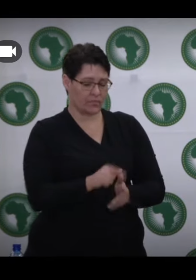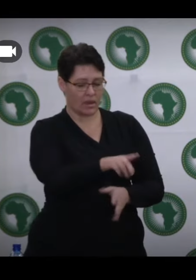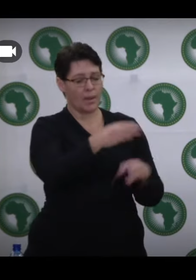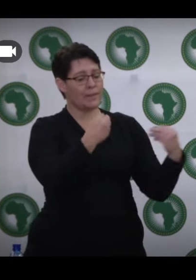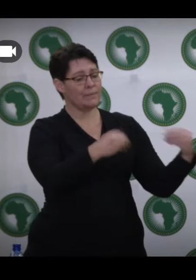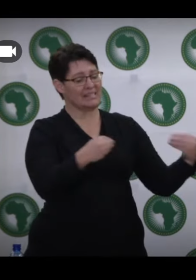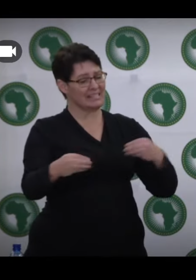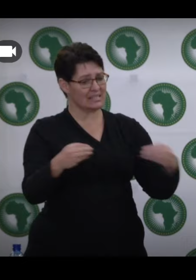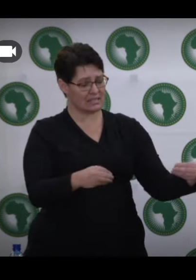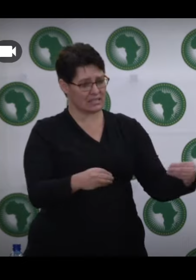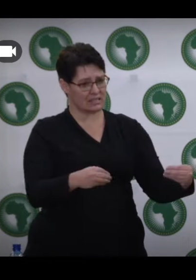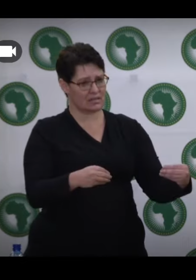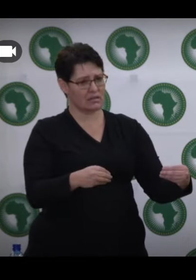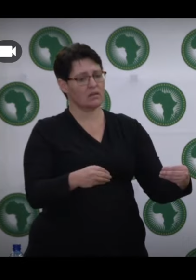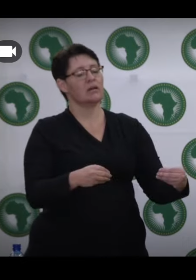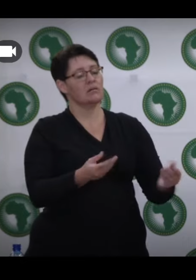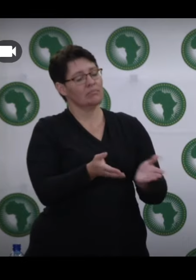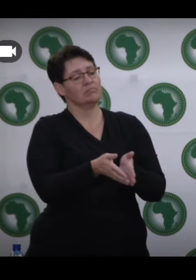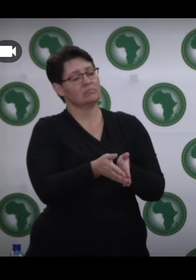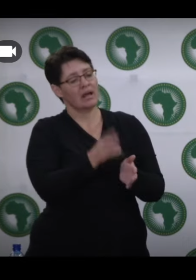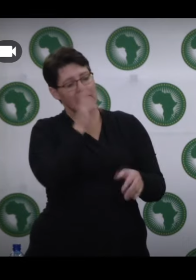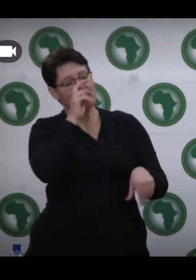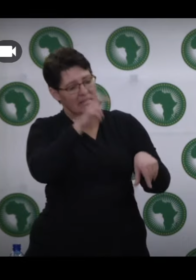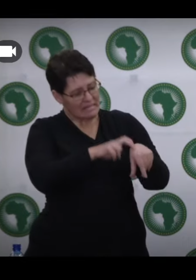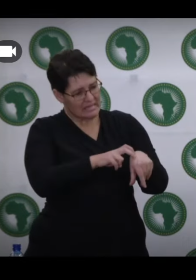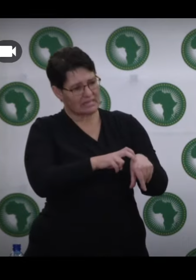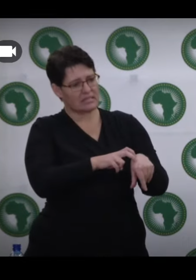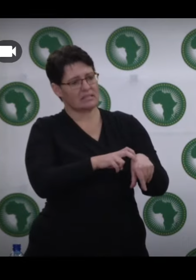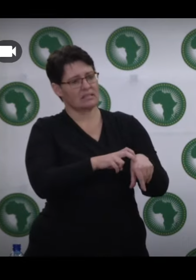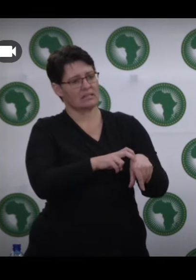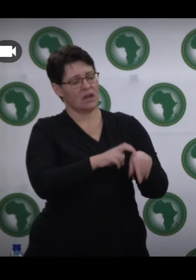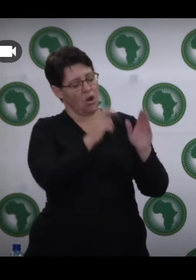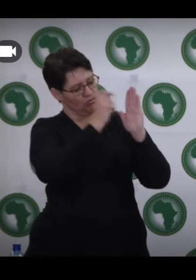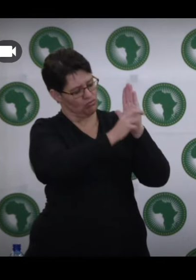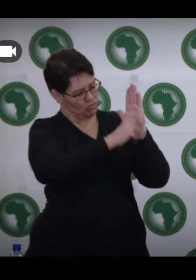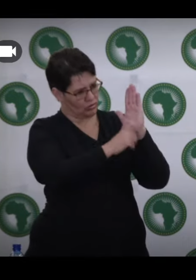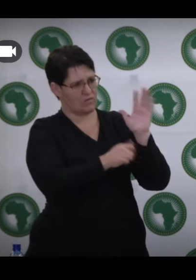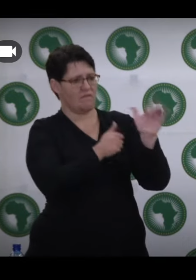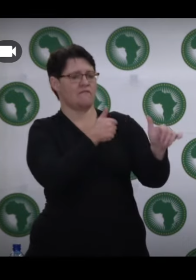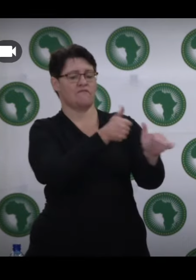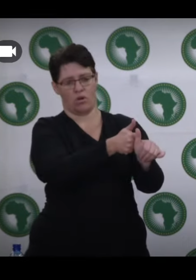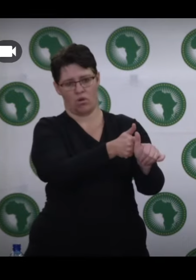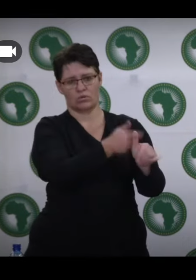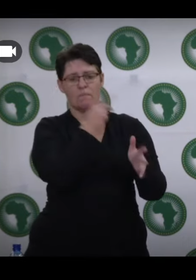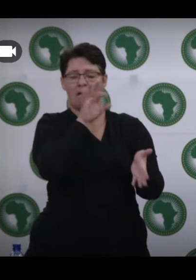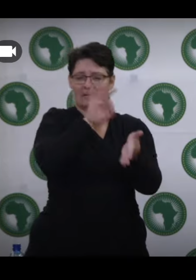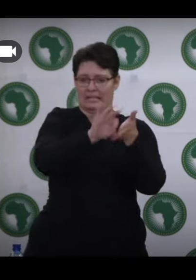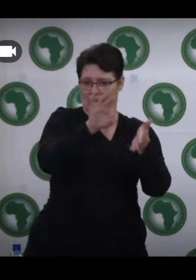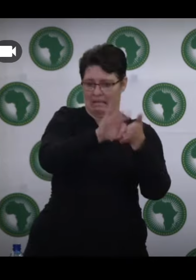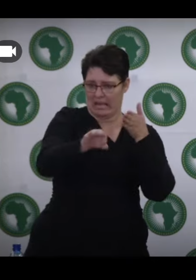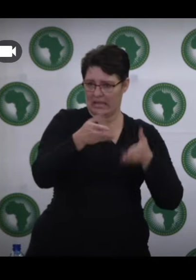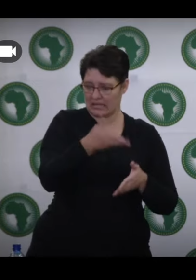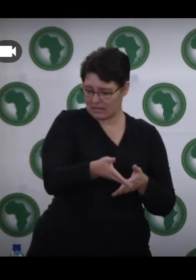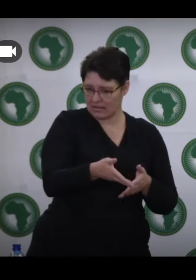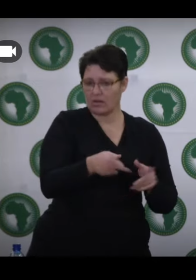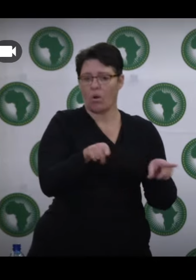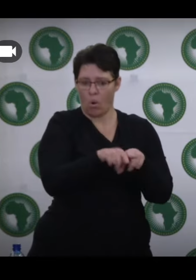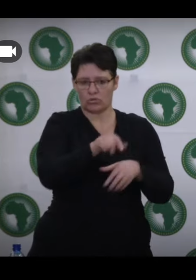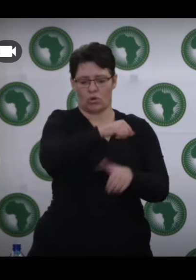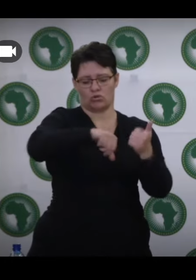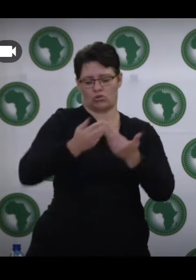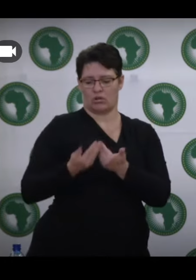These businesses will also be required to take the necessary protocols to ensure adequate hygiene and